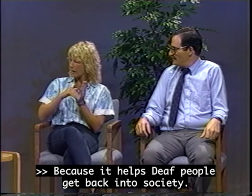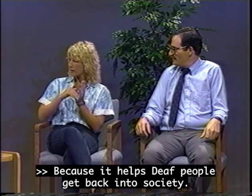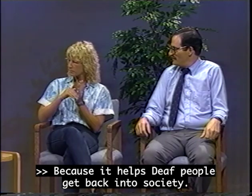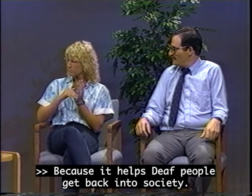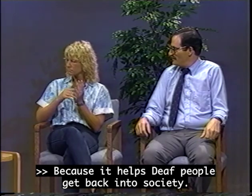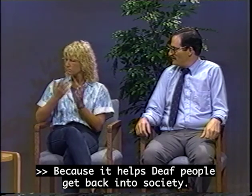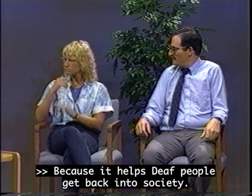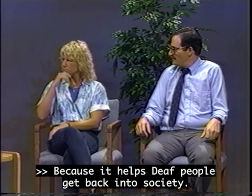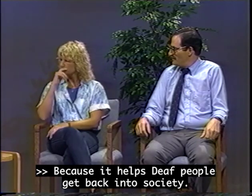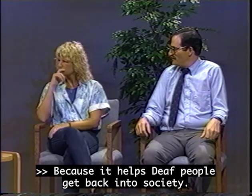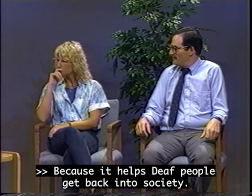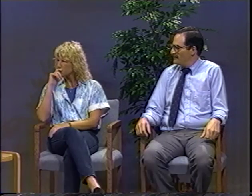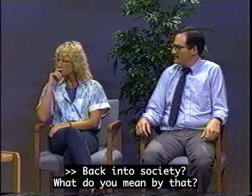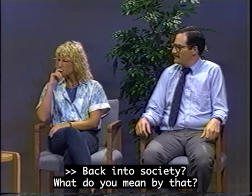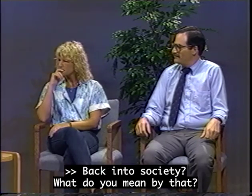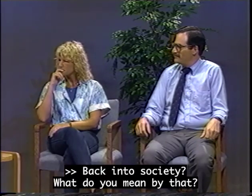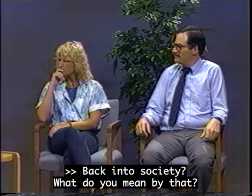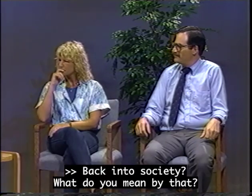get back into society.